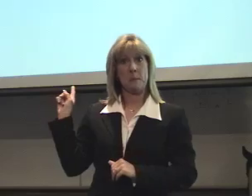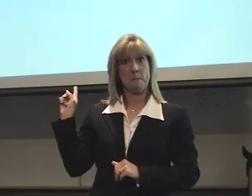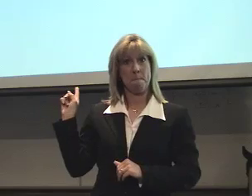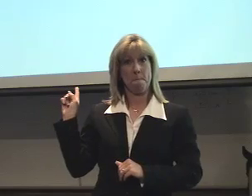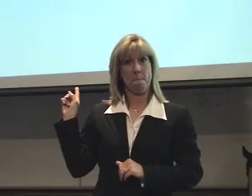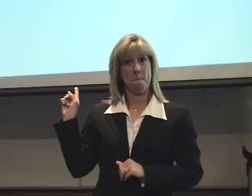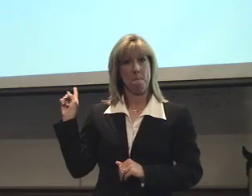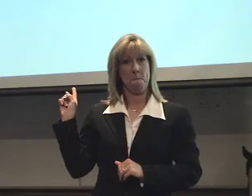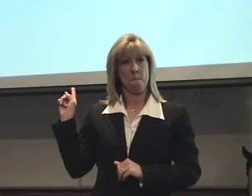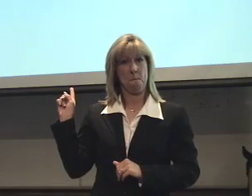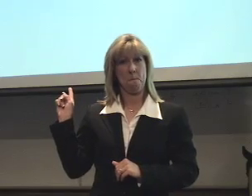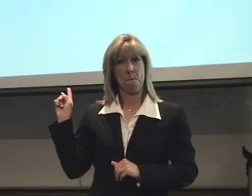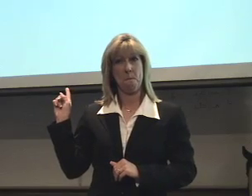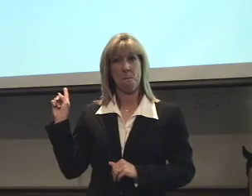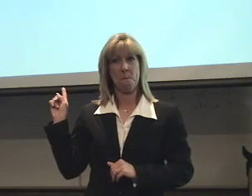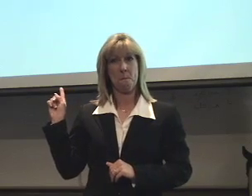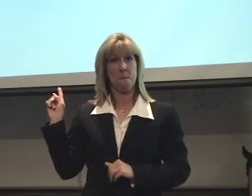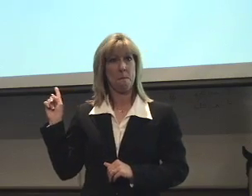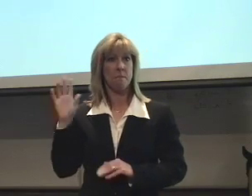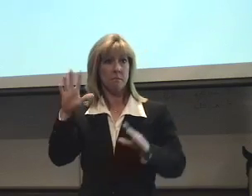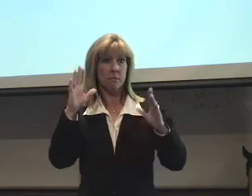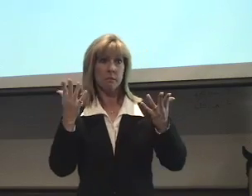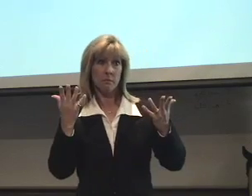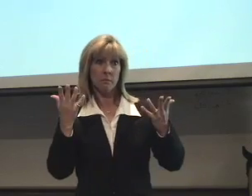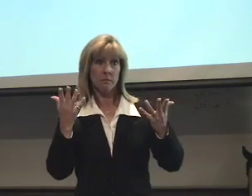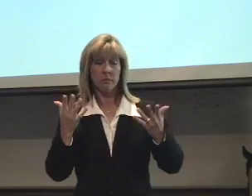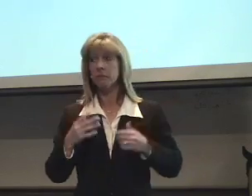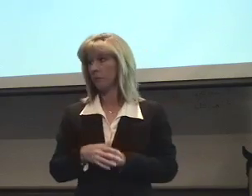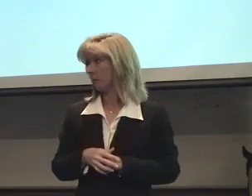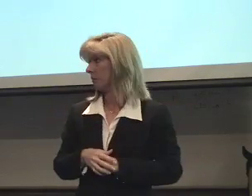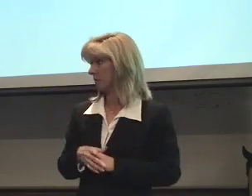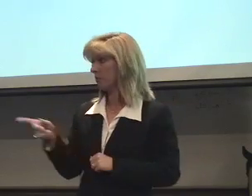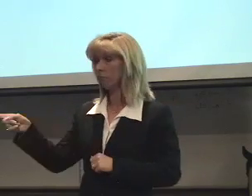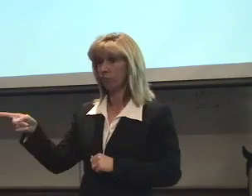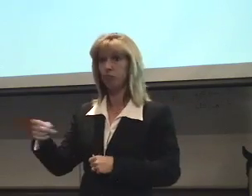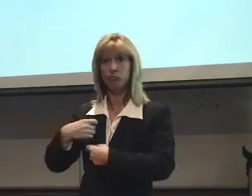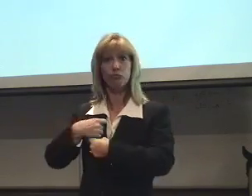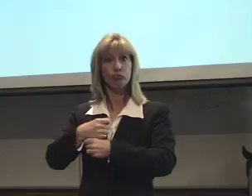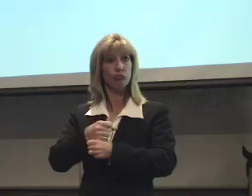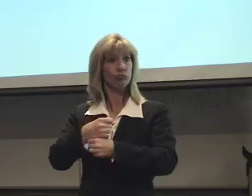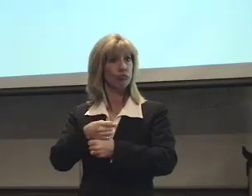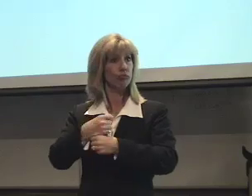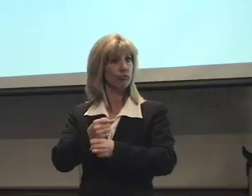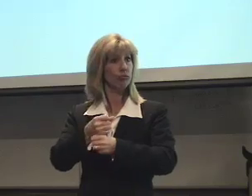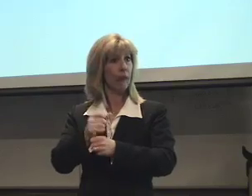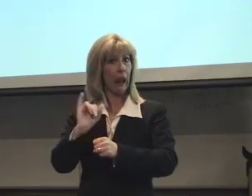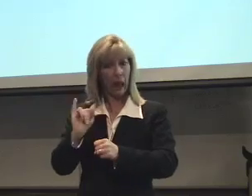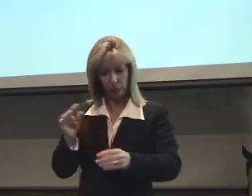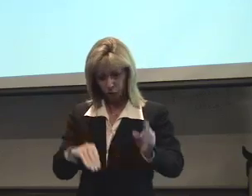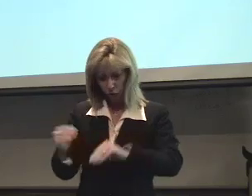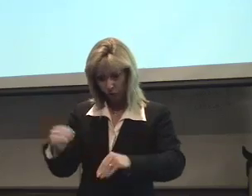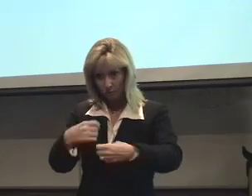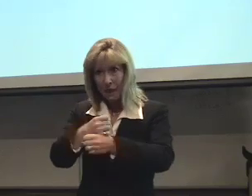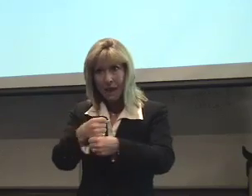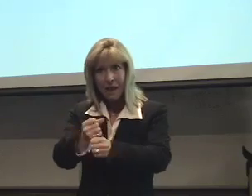If you sign it the way they teach kids to sign it, they sign make, as in to make something, like construct. Make up your